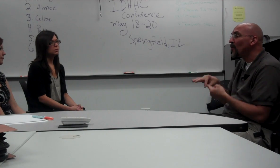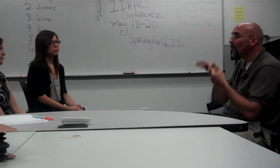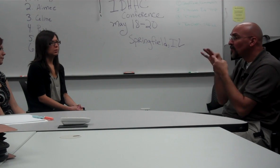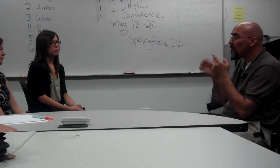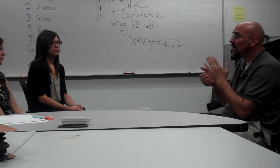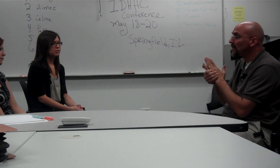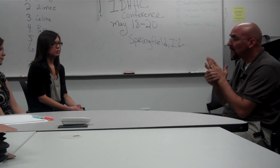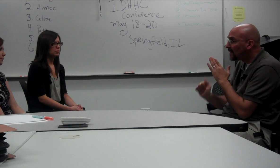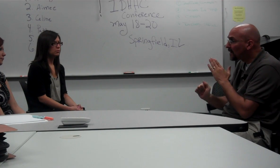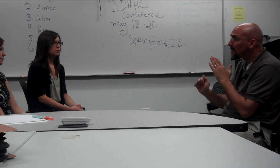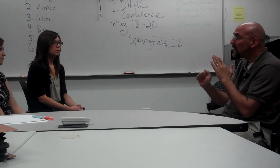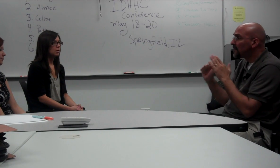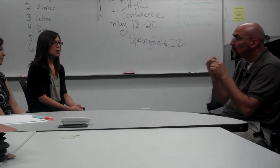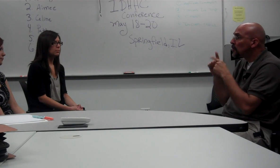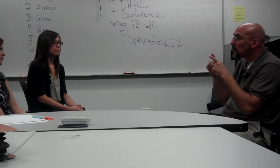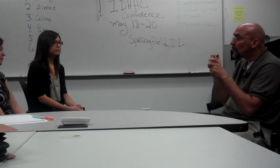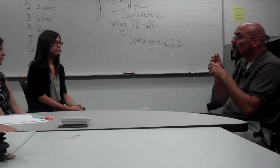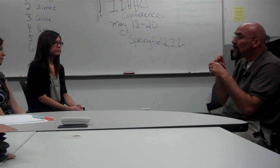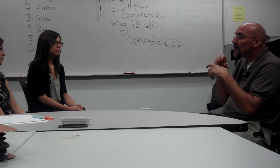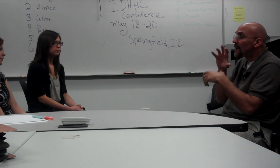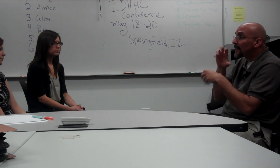is really a provisional